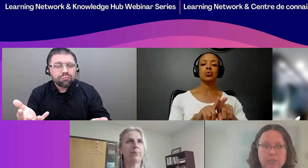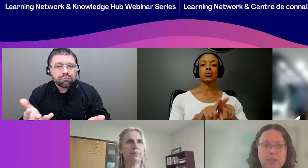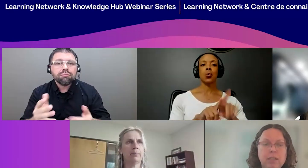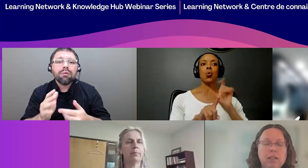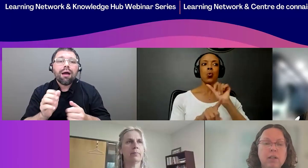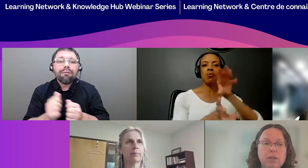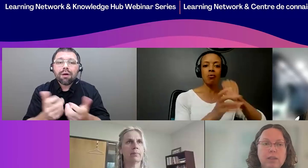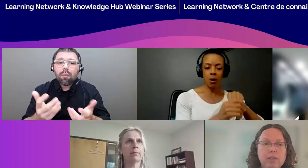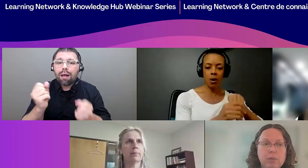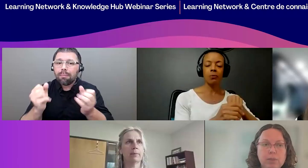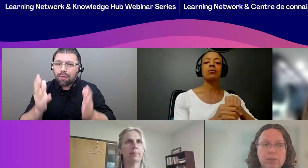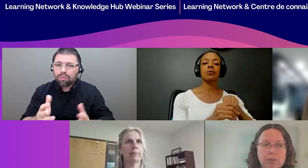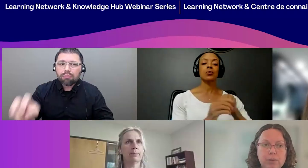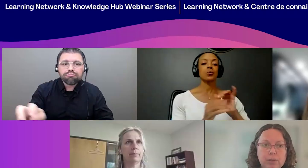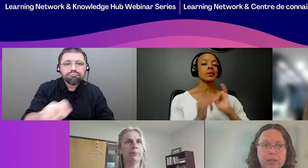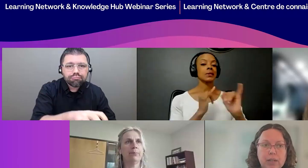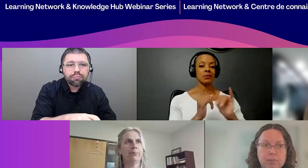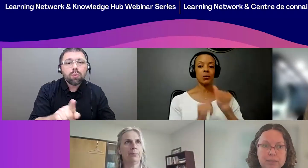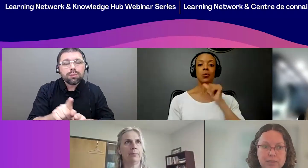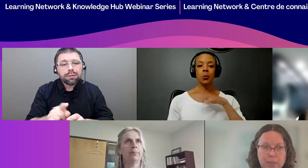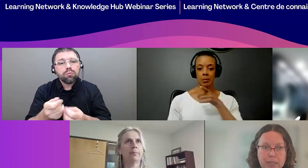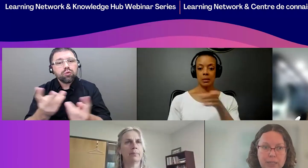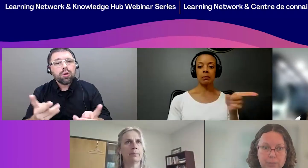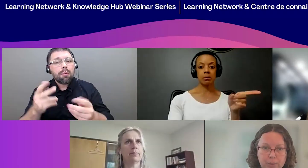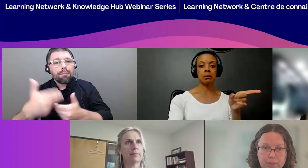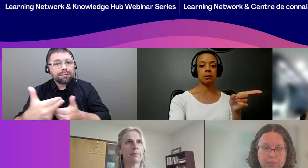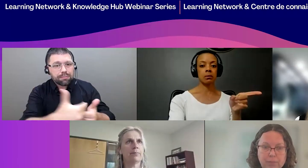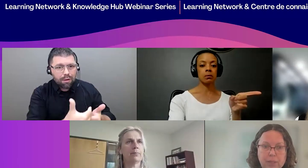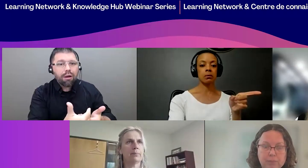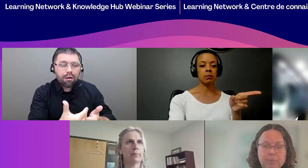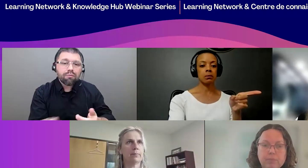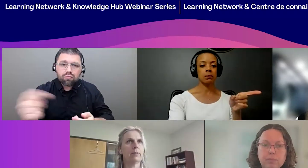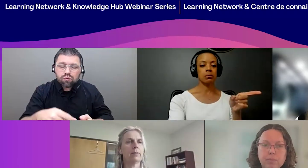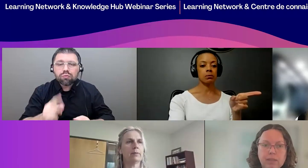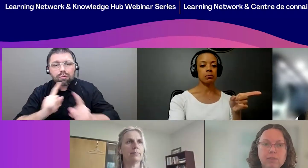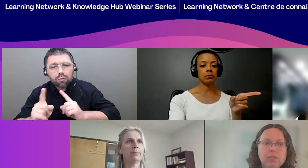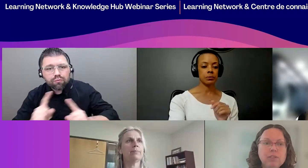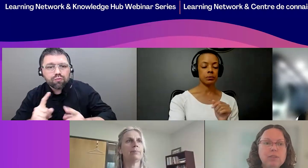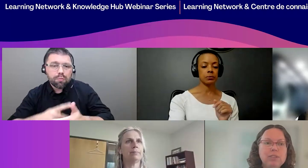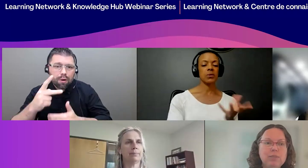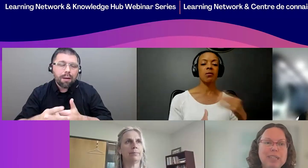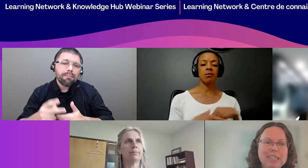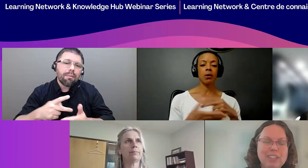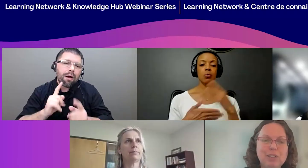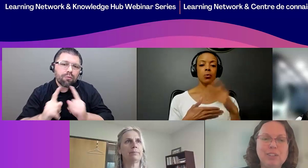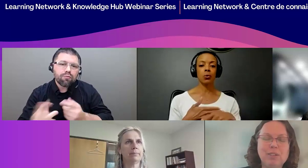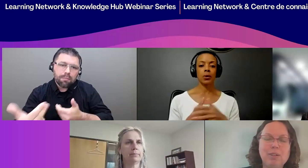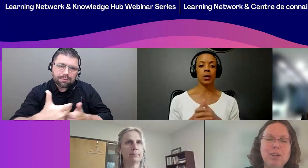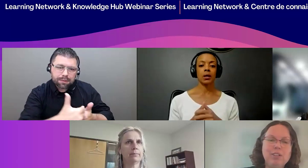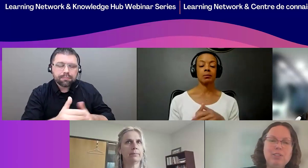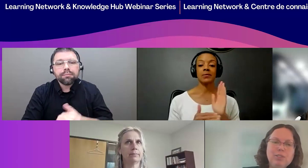did interviewing with the women who were participated in the program as well. So of course we've